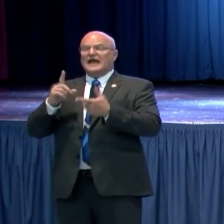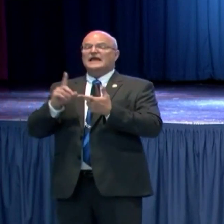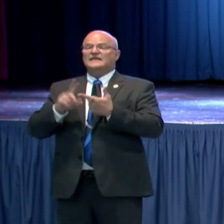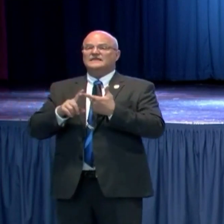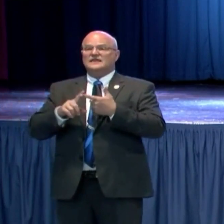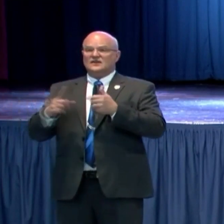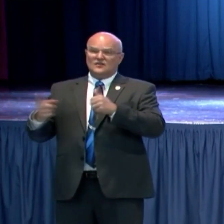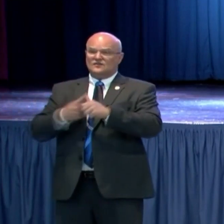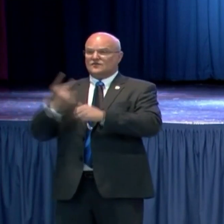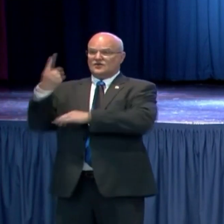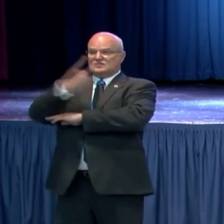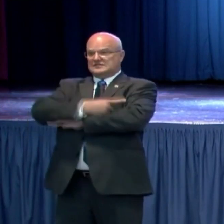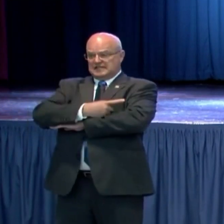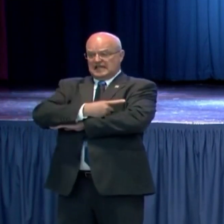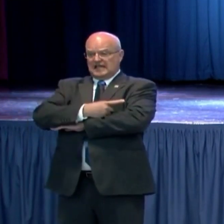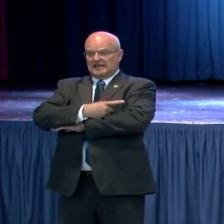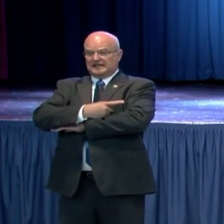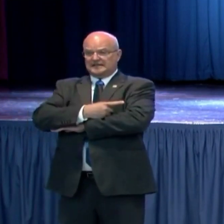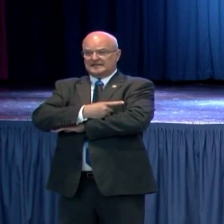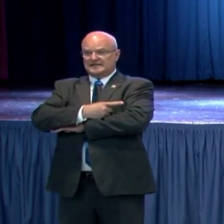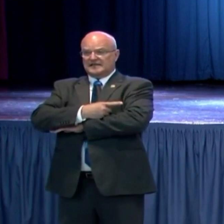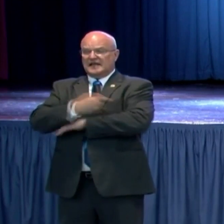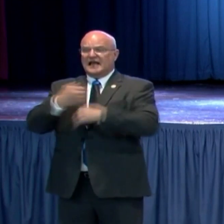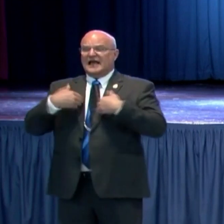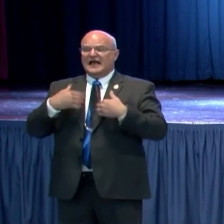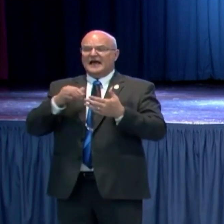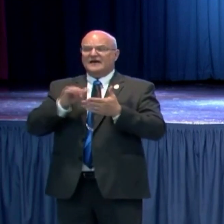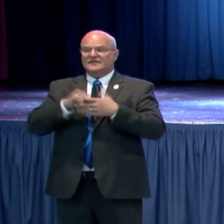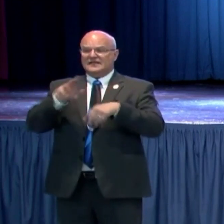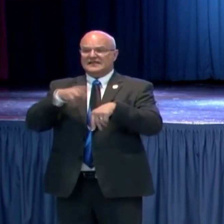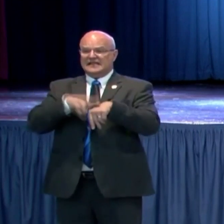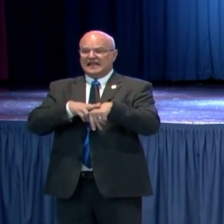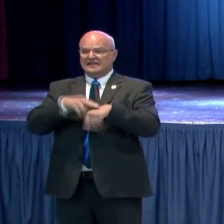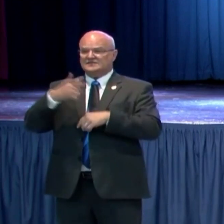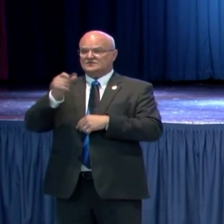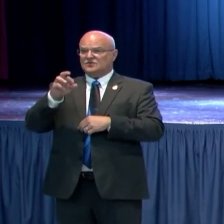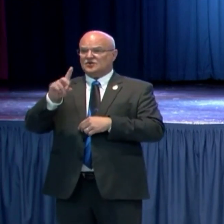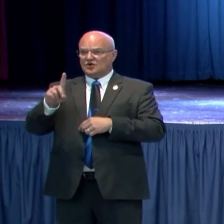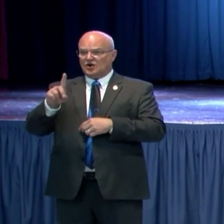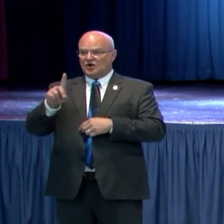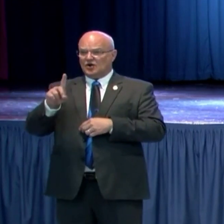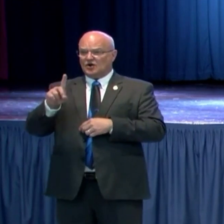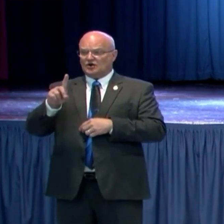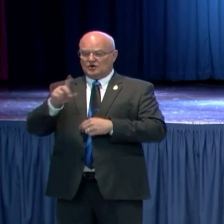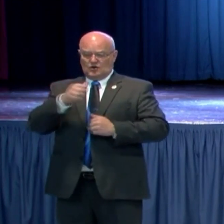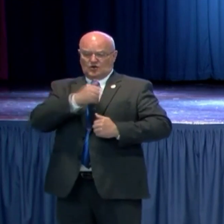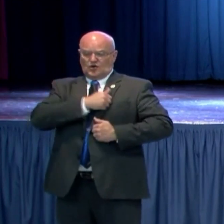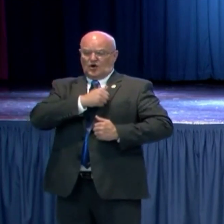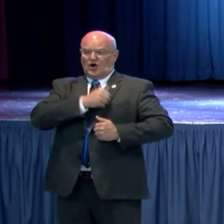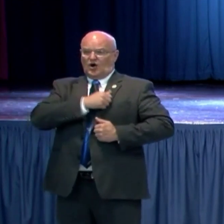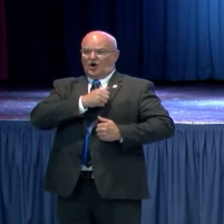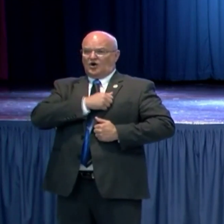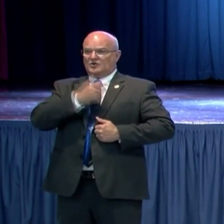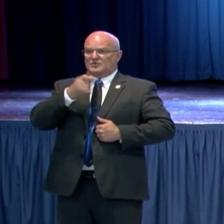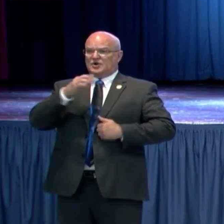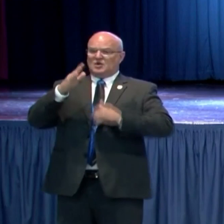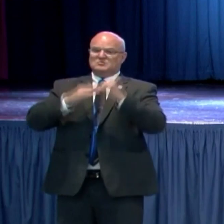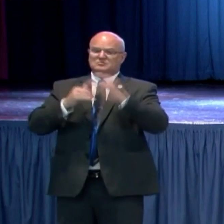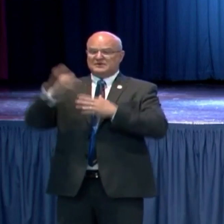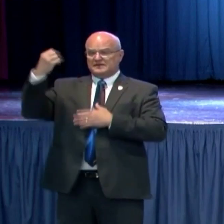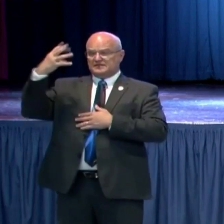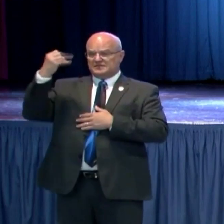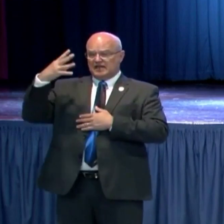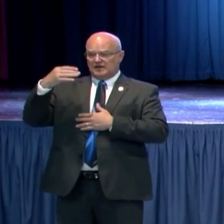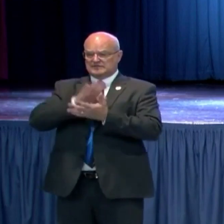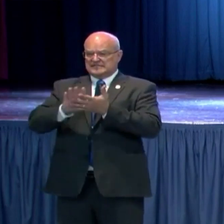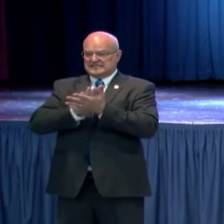and on the first day, if they don't already, there's the National Guard or Army Corps of Engineers to build such showers and